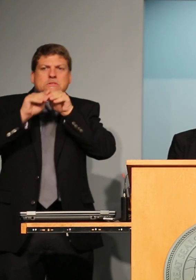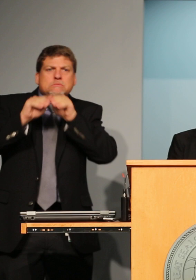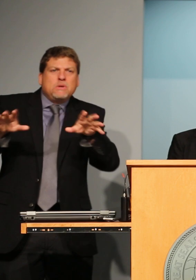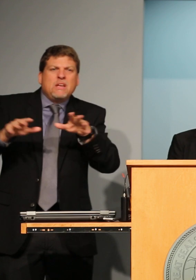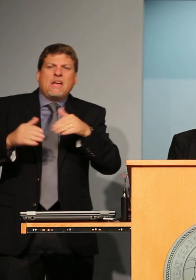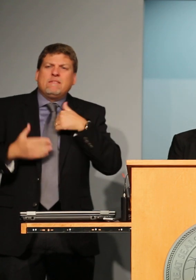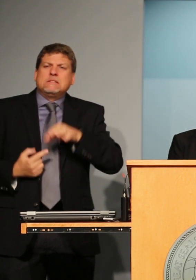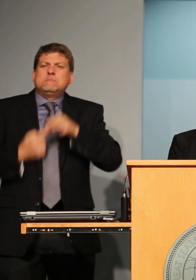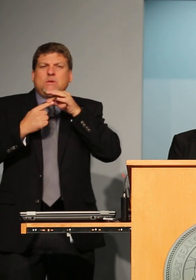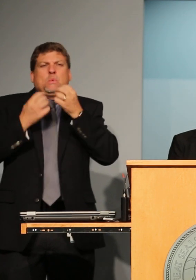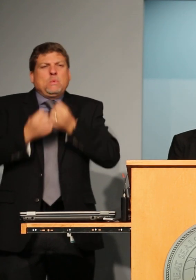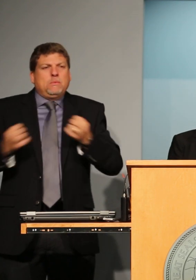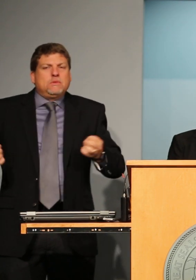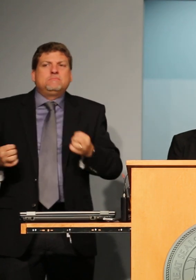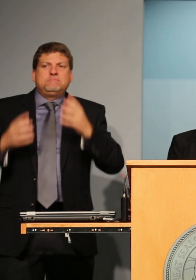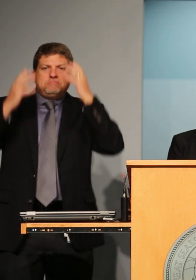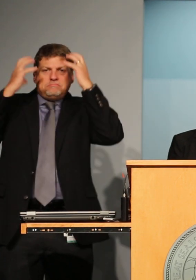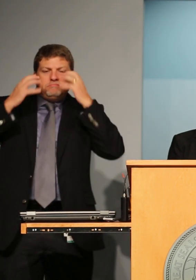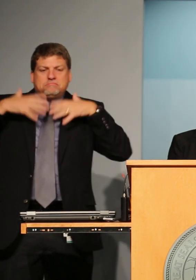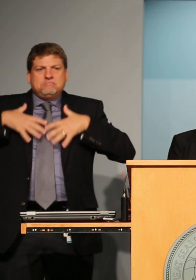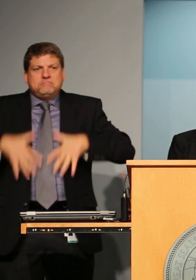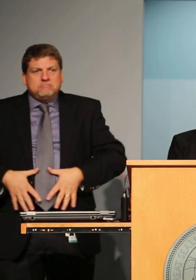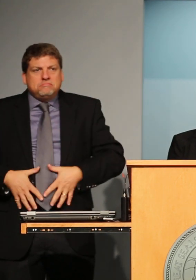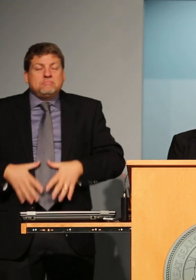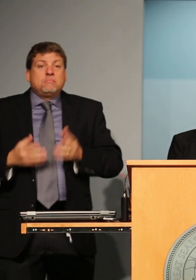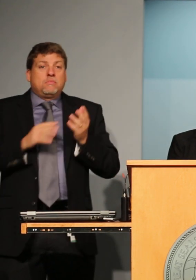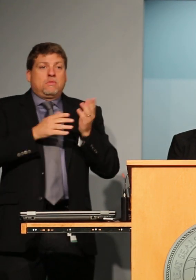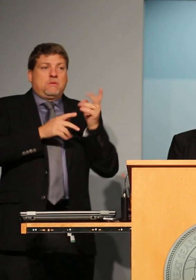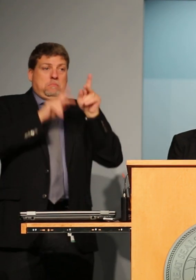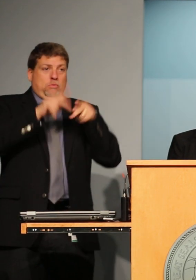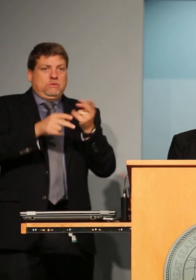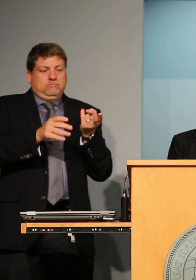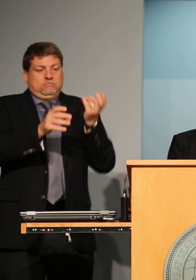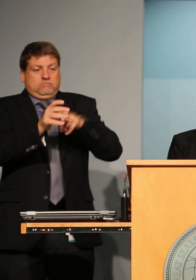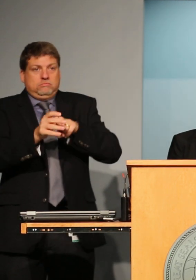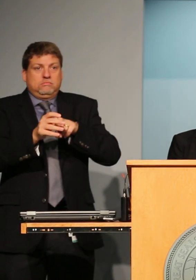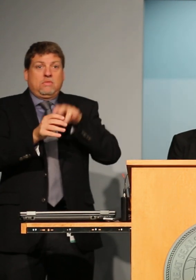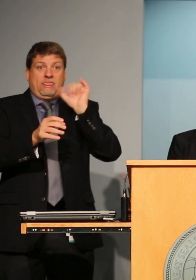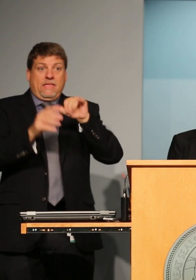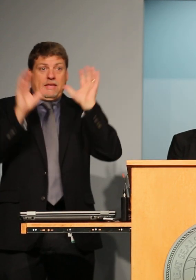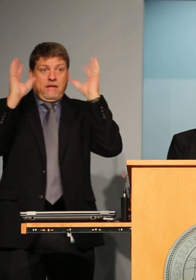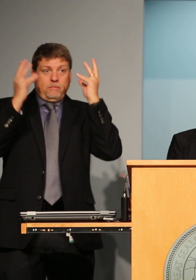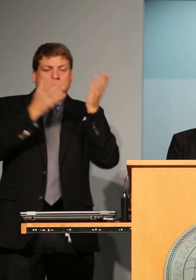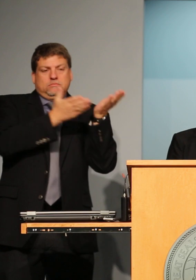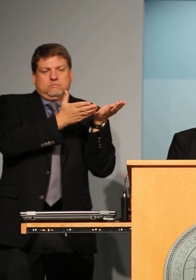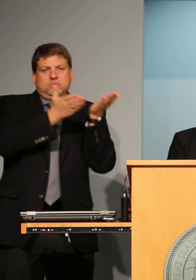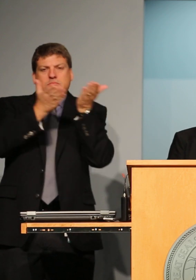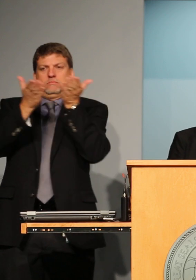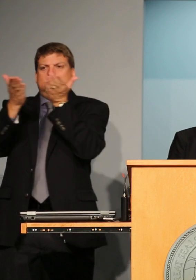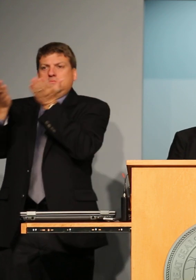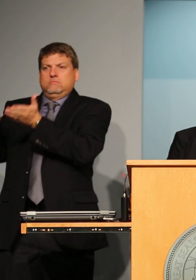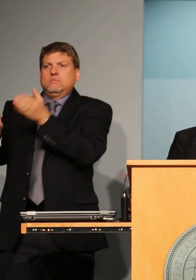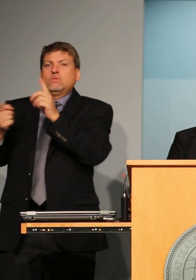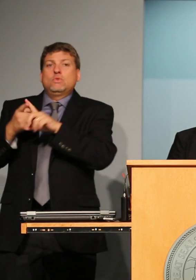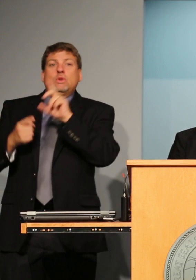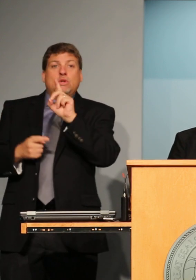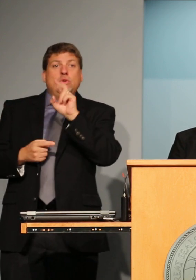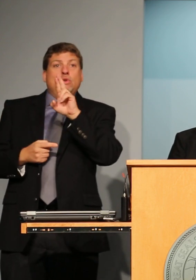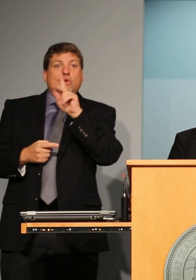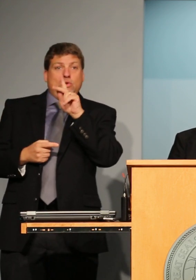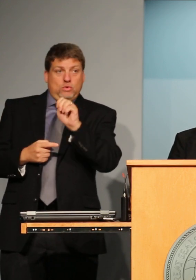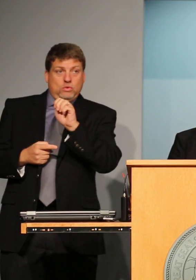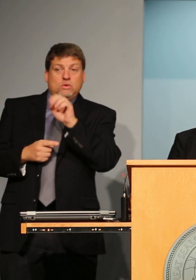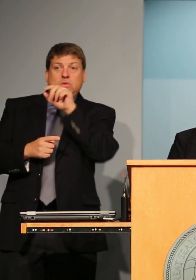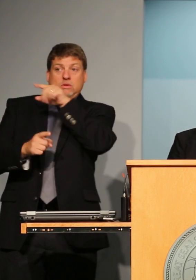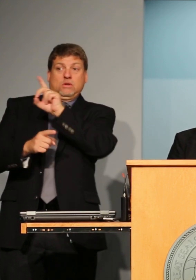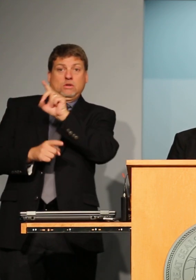equipment, safely to Duke University Medical Center, and directly taken to the isolation unit